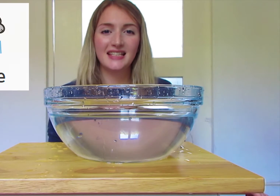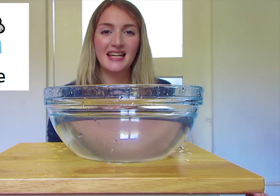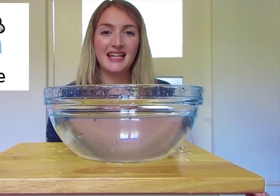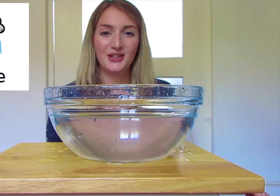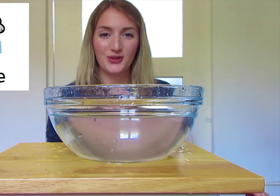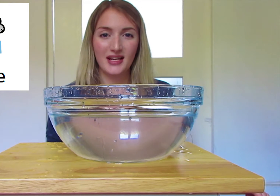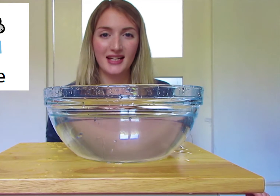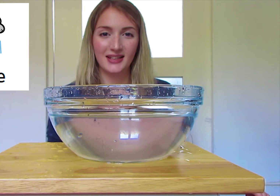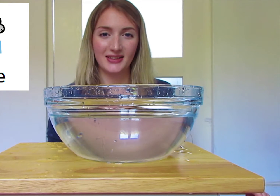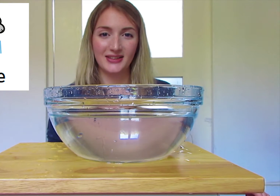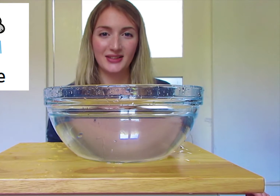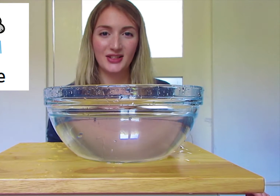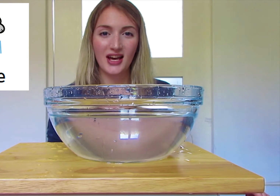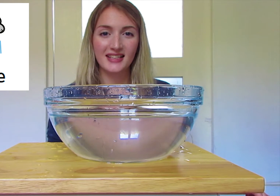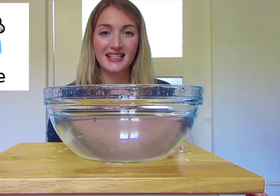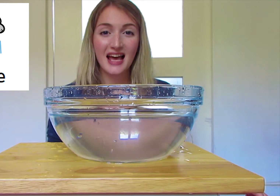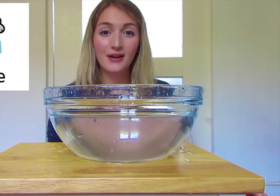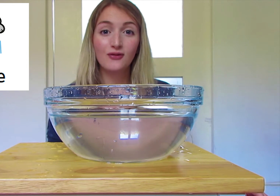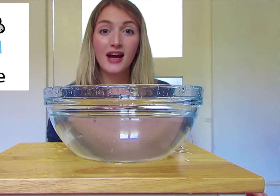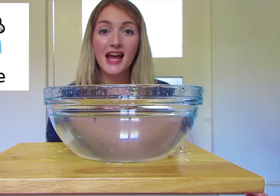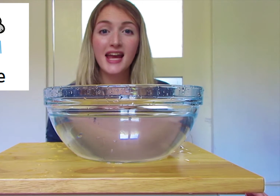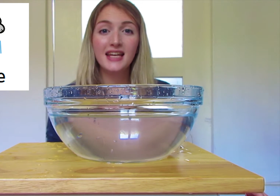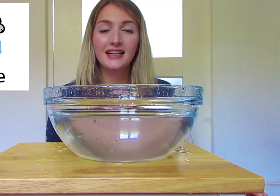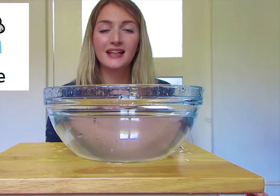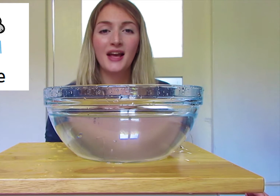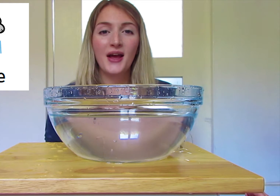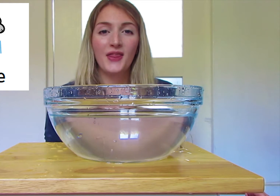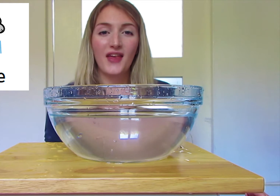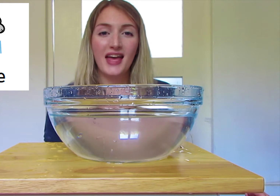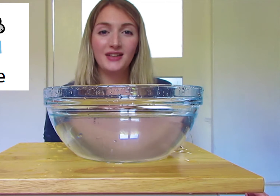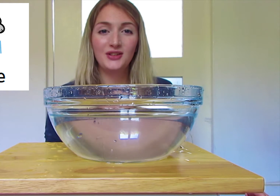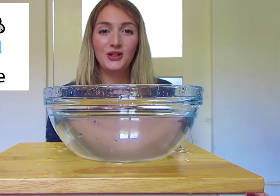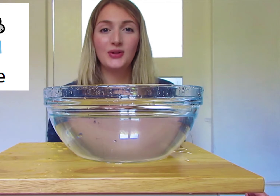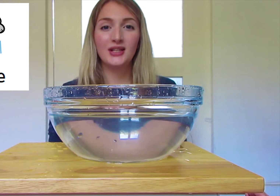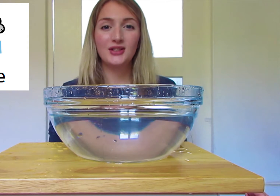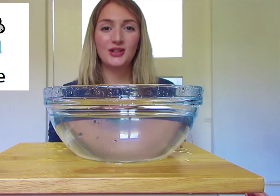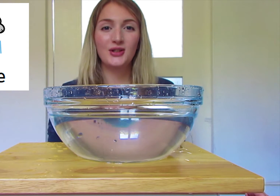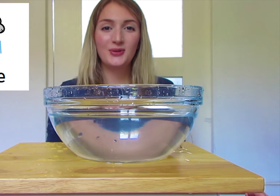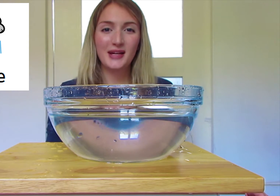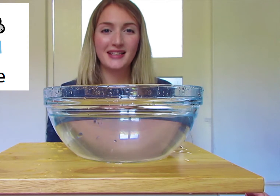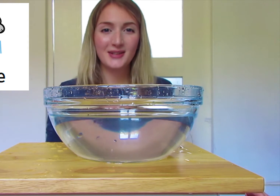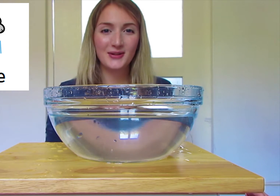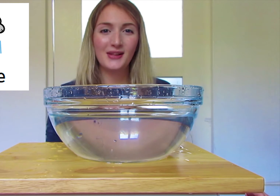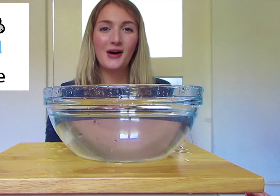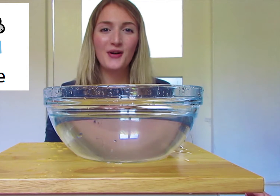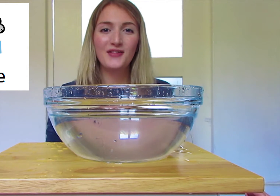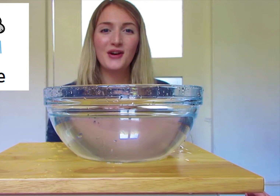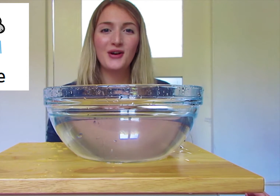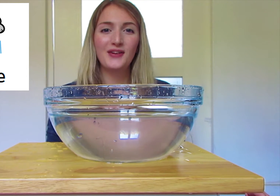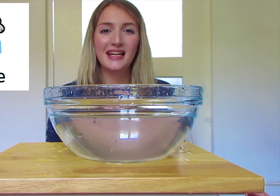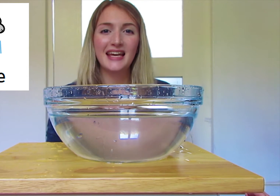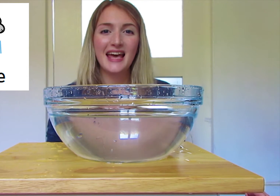See it trickle just like rain, then you can do it all over